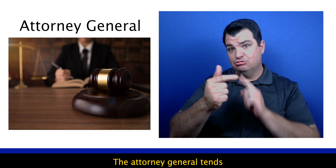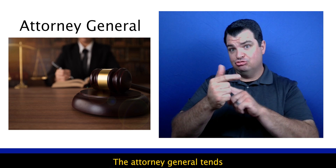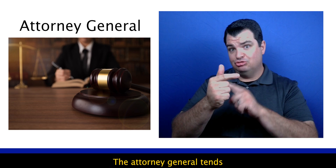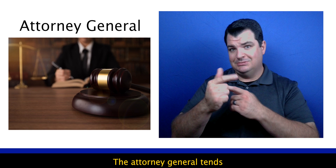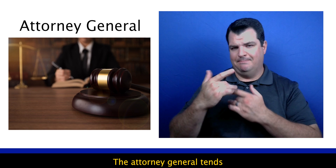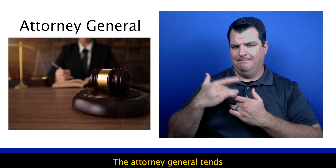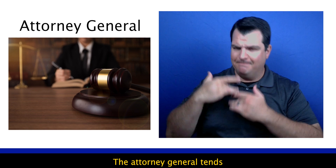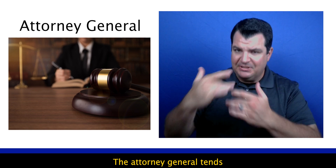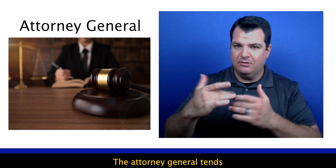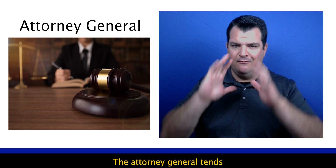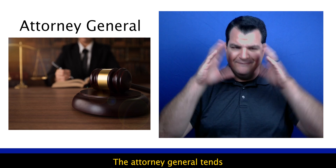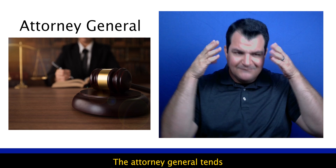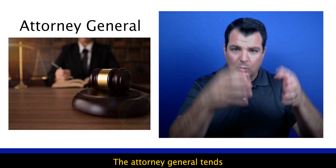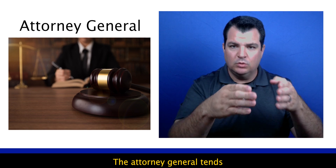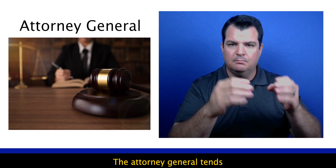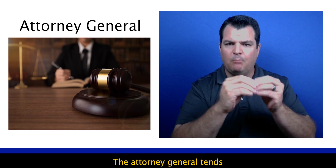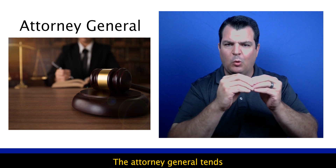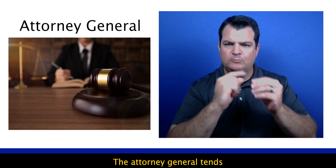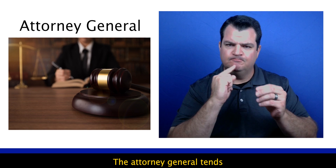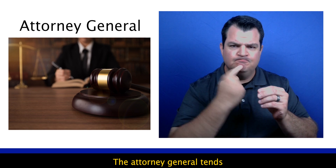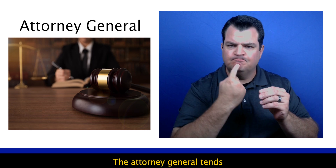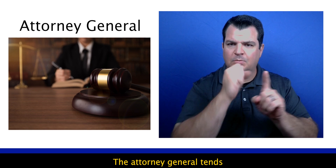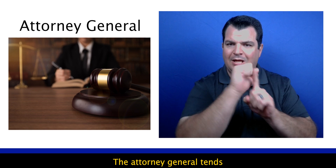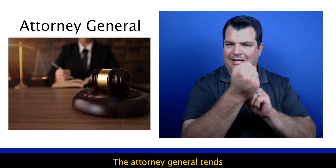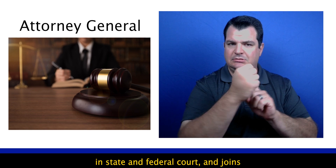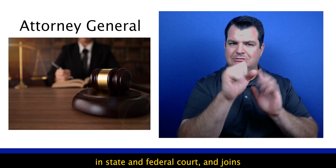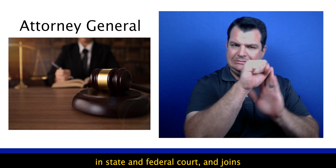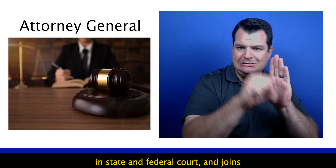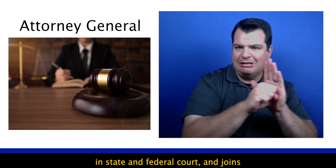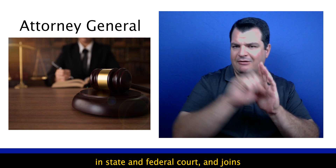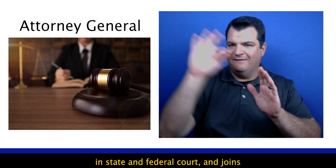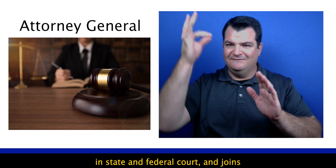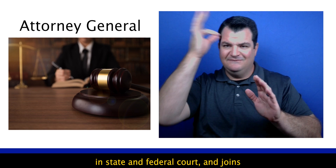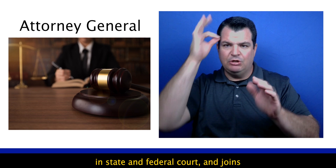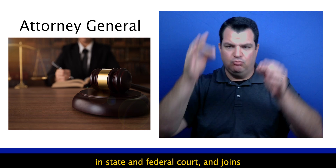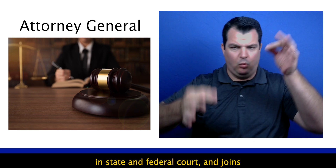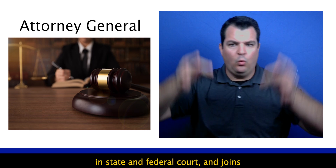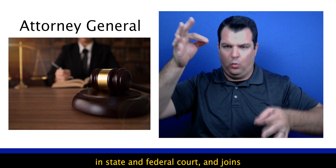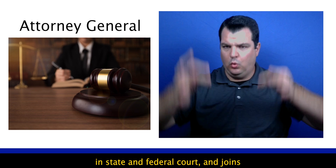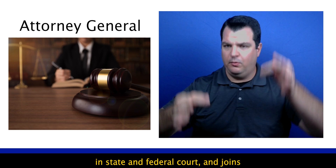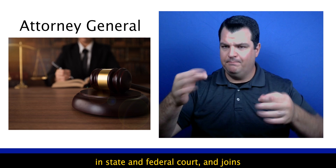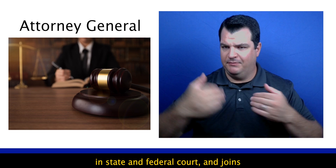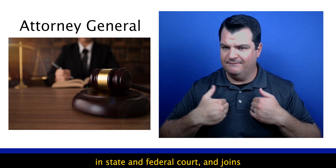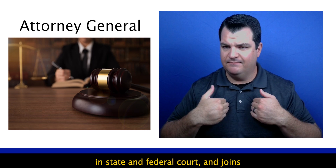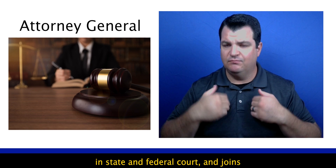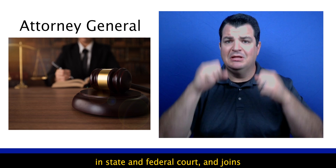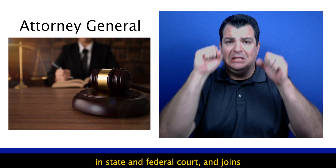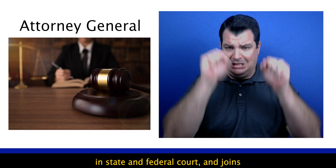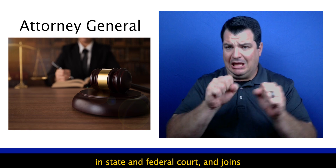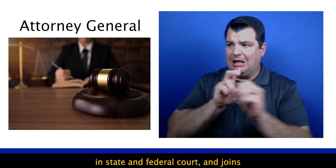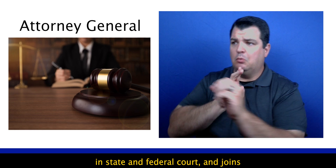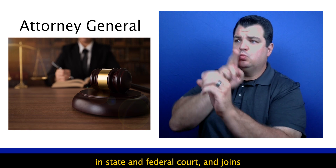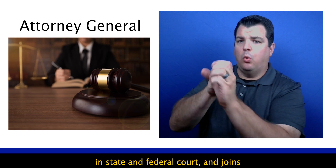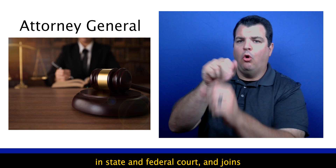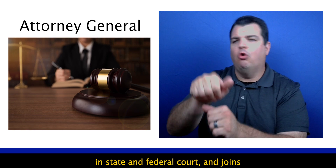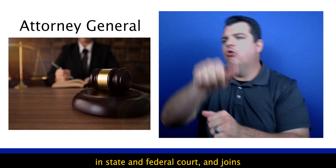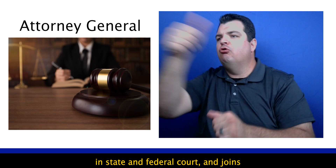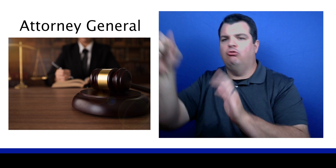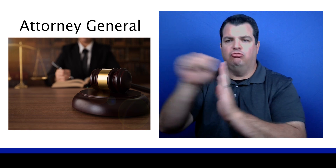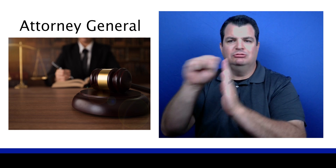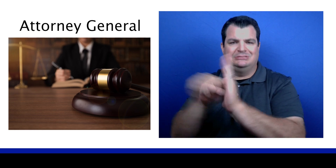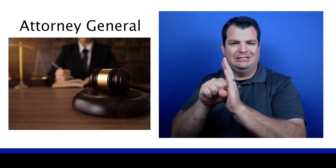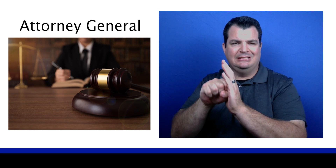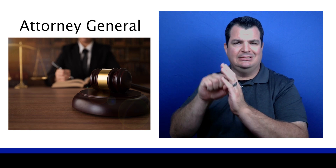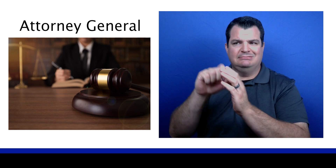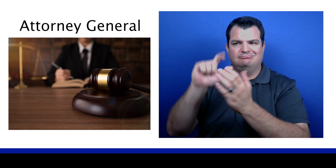The Attorney General tends to focus on more significant cases in state and federal court and joins other states in national